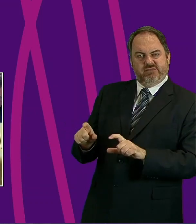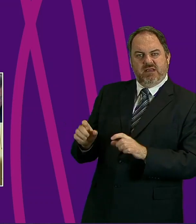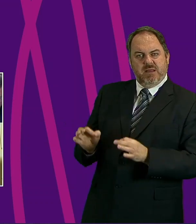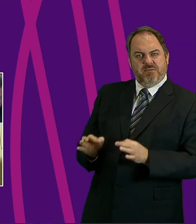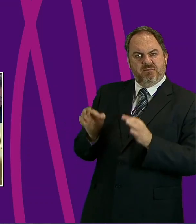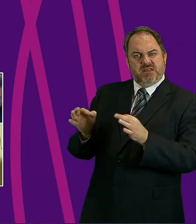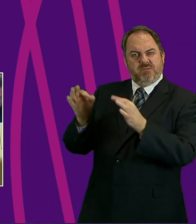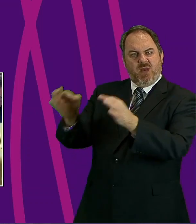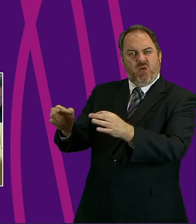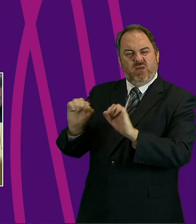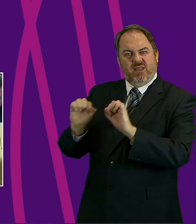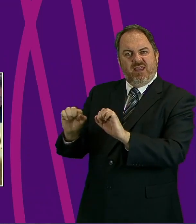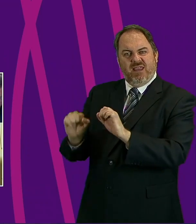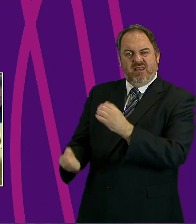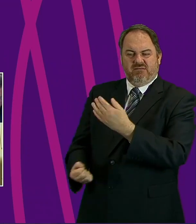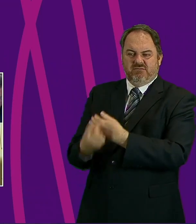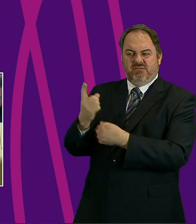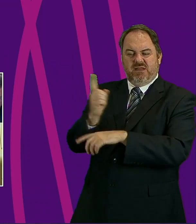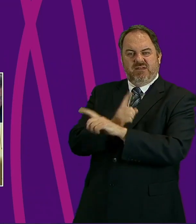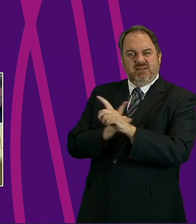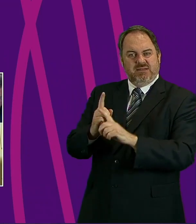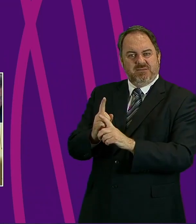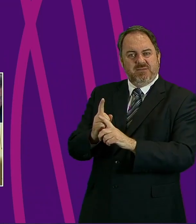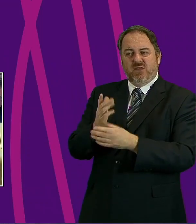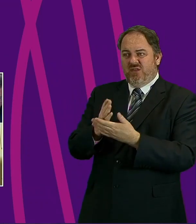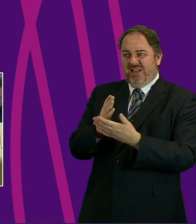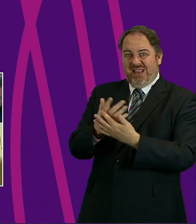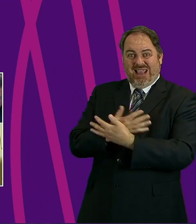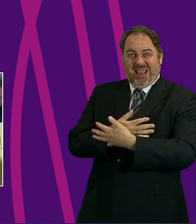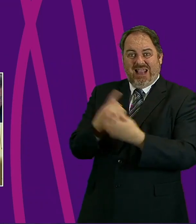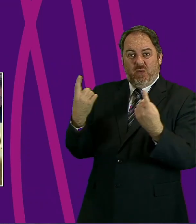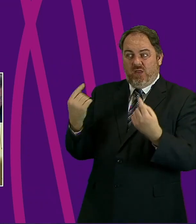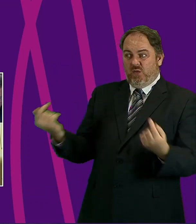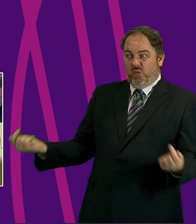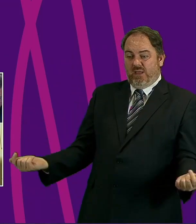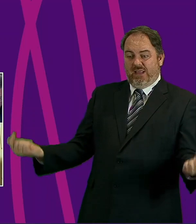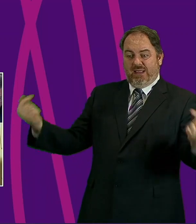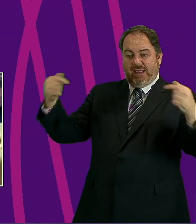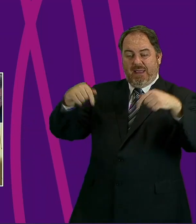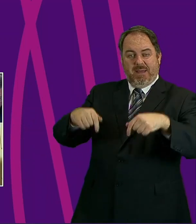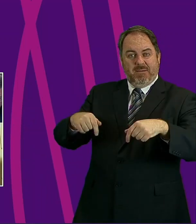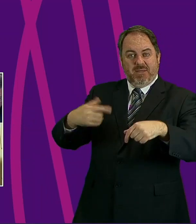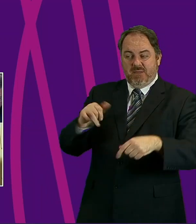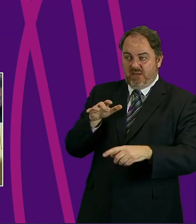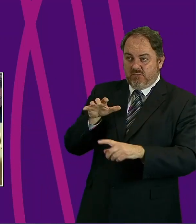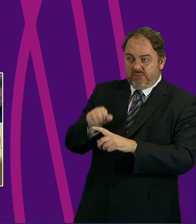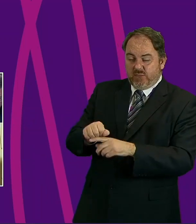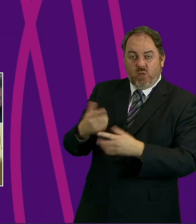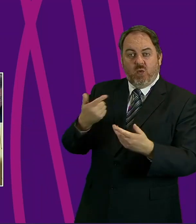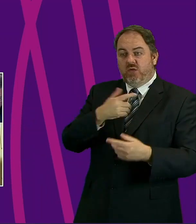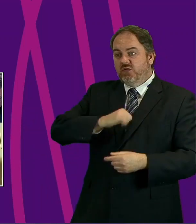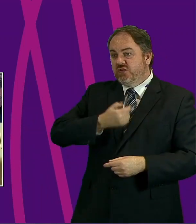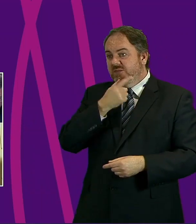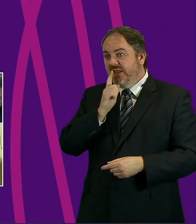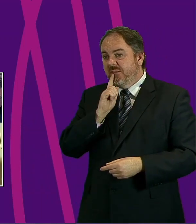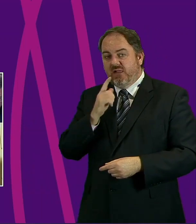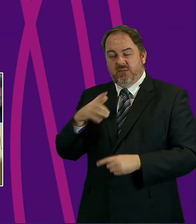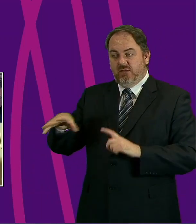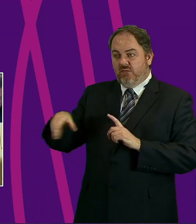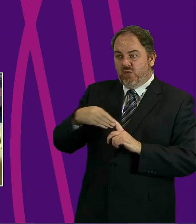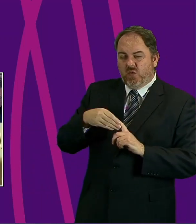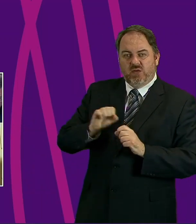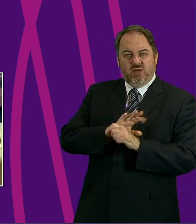aware if anyone that attended that event was suspected of having COVID-19? Has there been any follow-up testing of those who were there? And